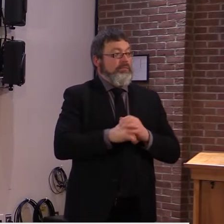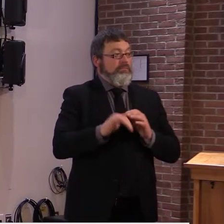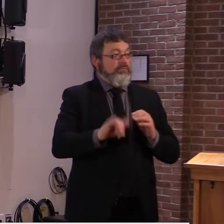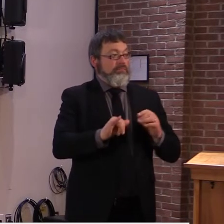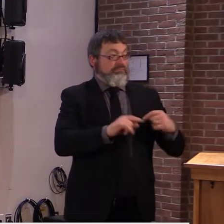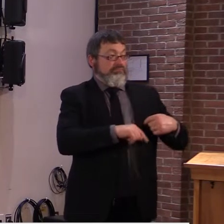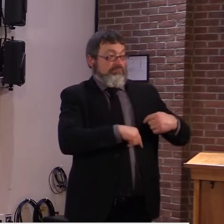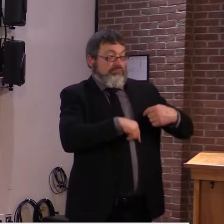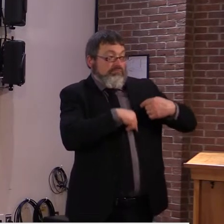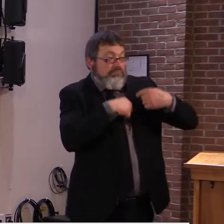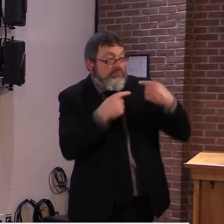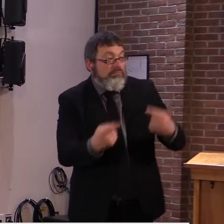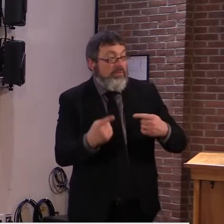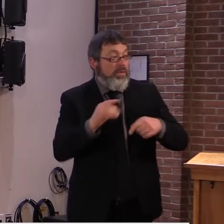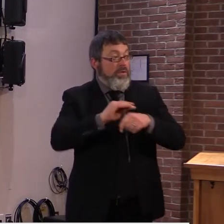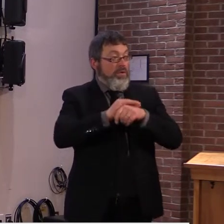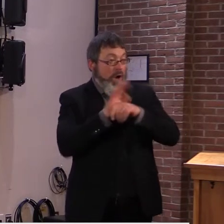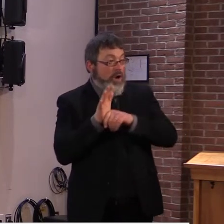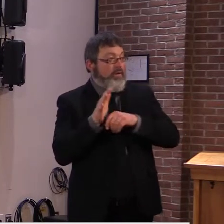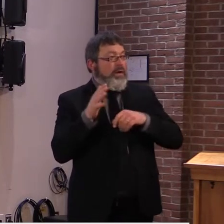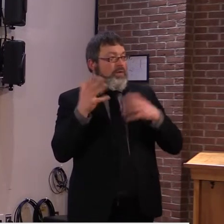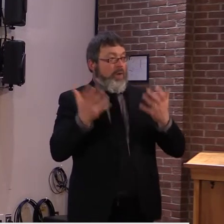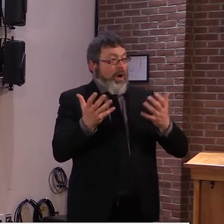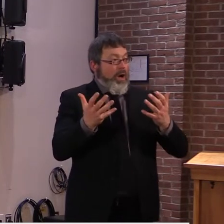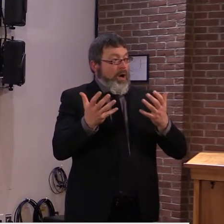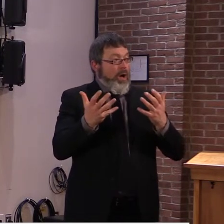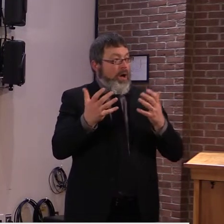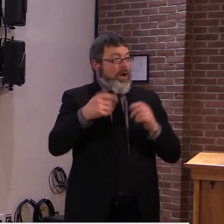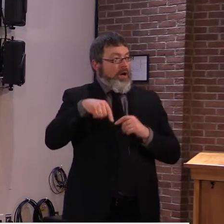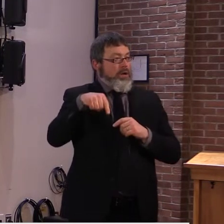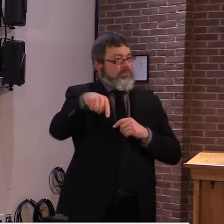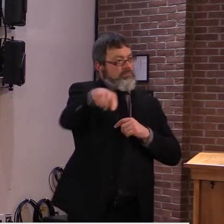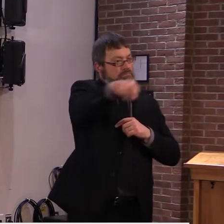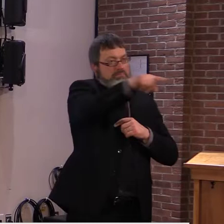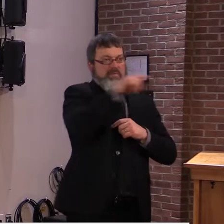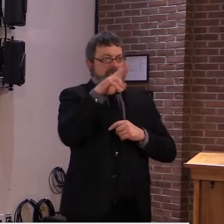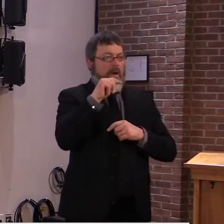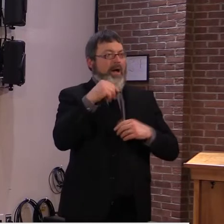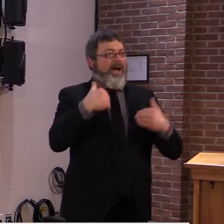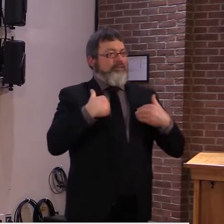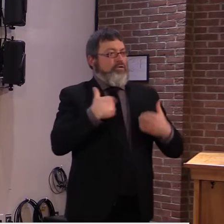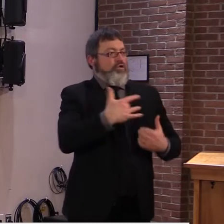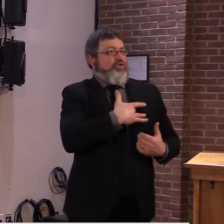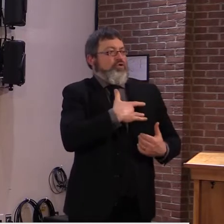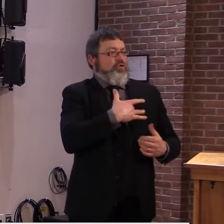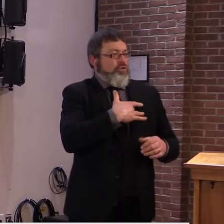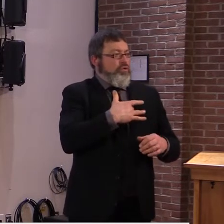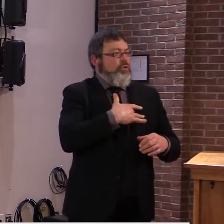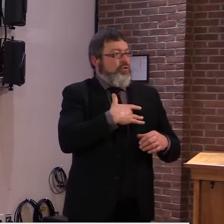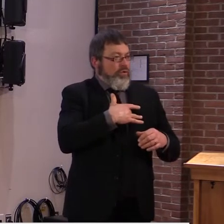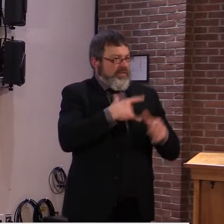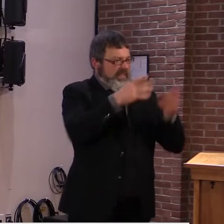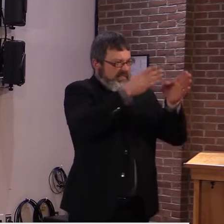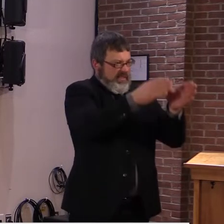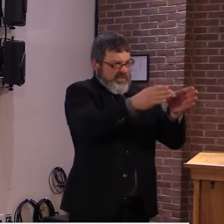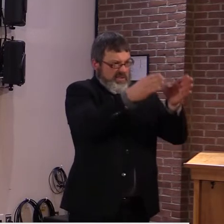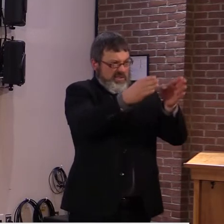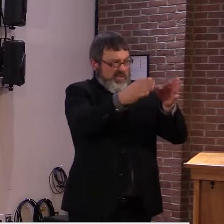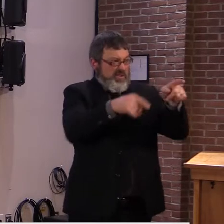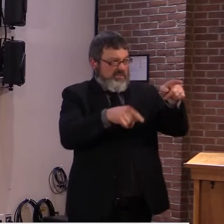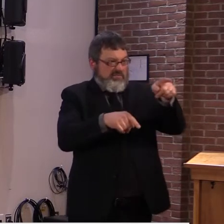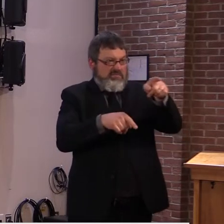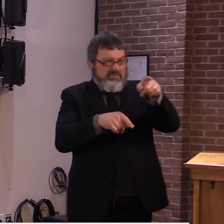been facing and everything we each need to do to end this pandemic. And it's been truly